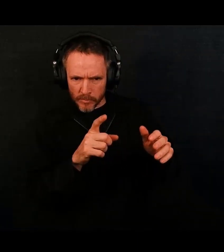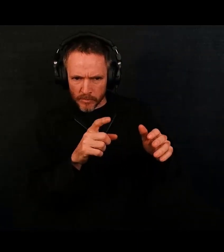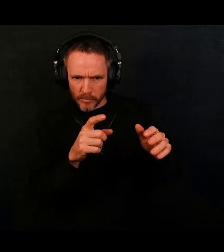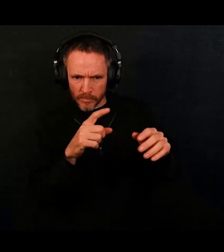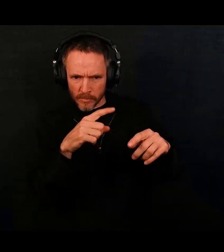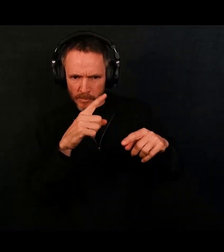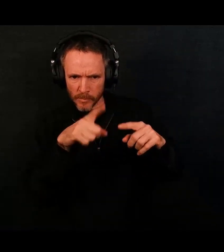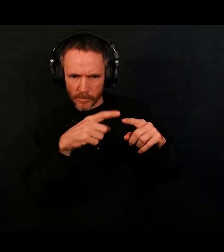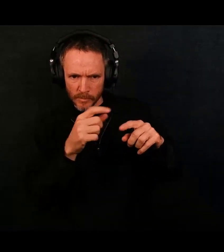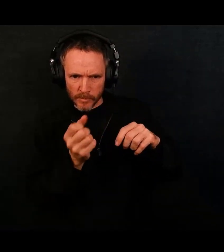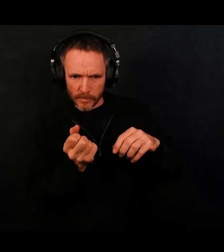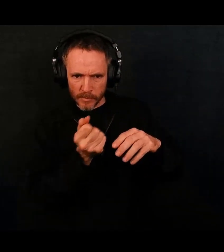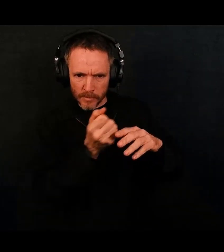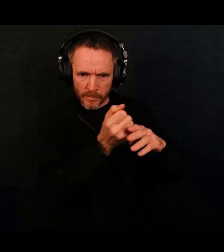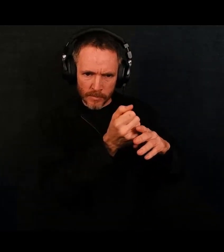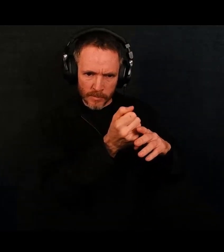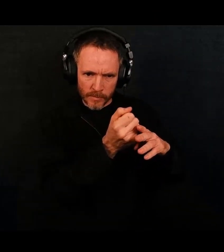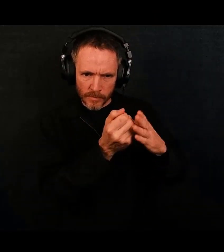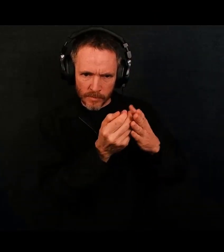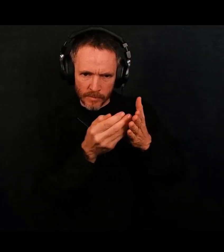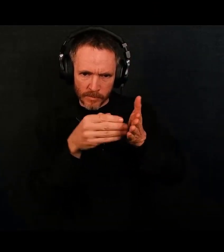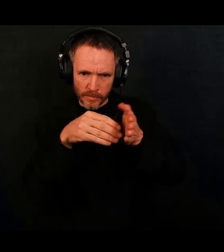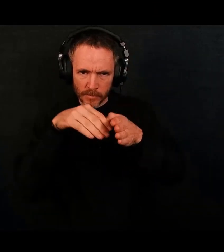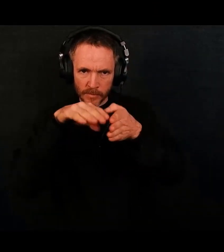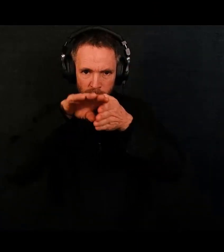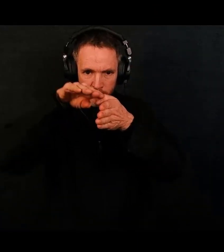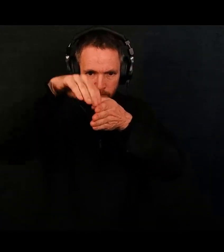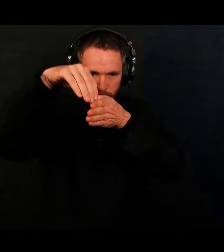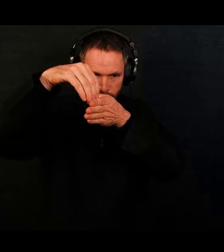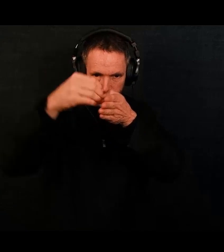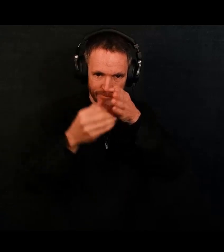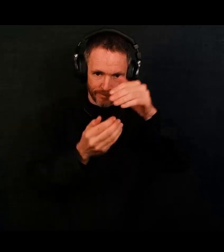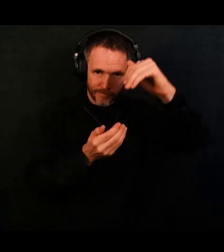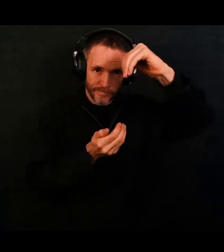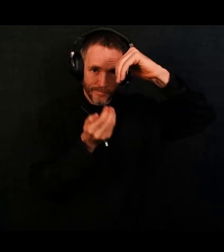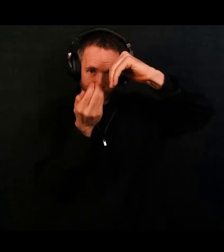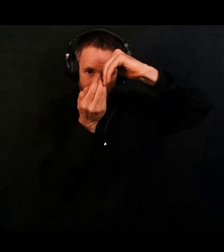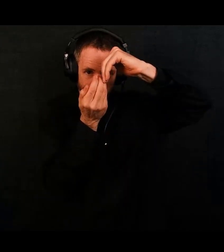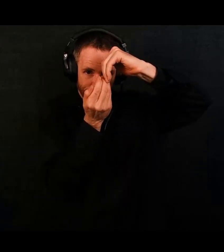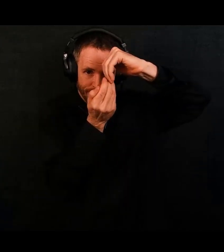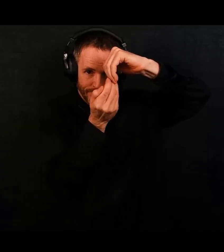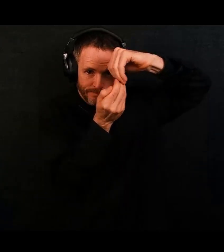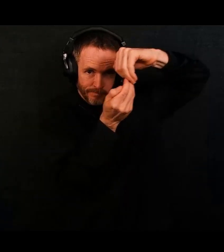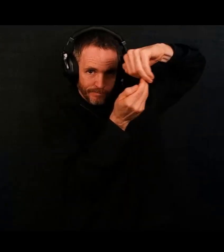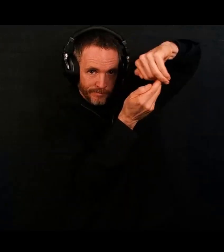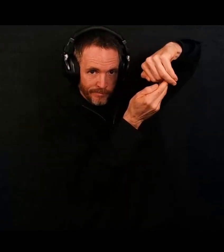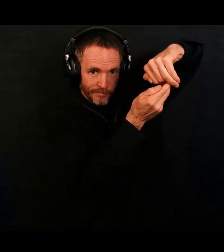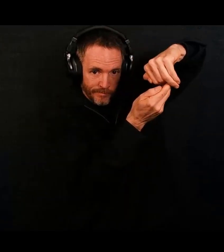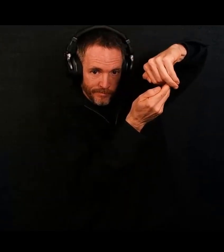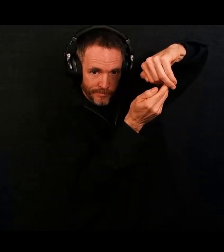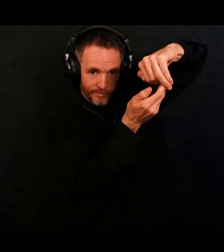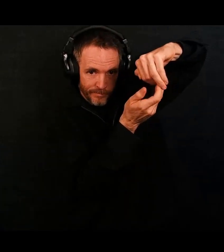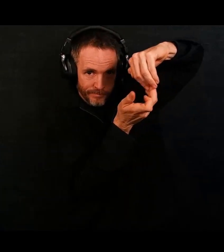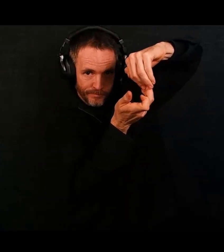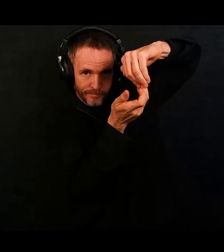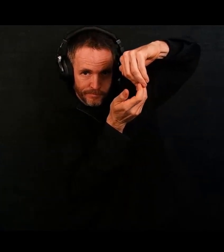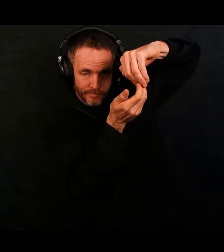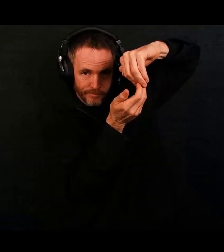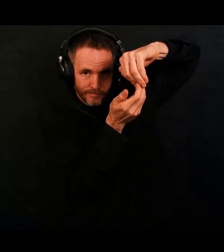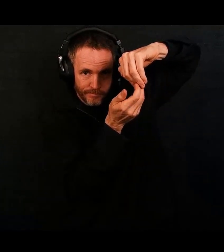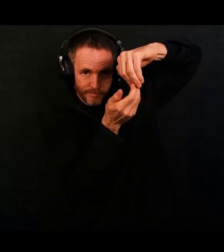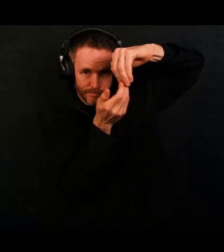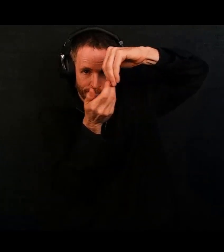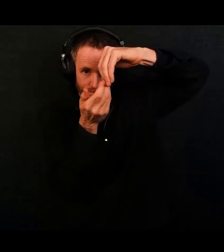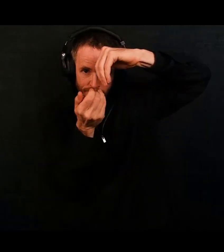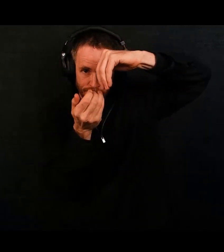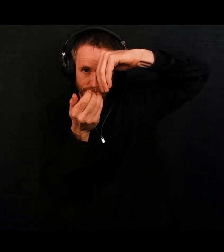this, and the whole thing comes out of the way. You gotta like squeeze it.